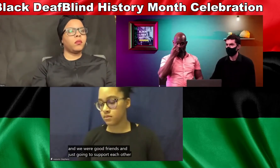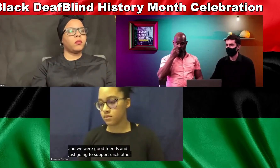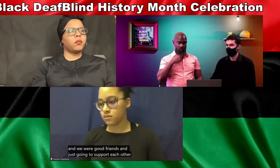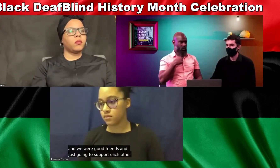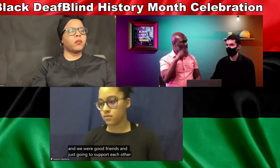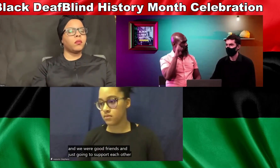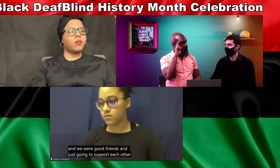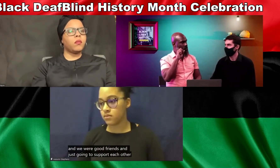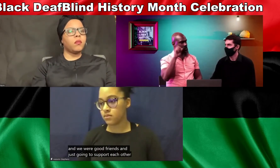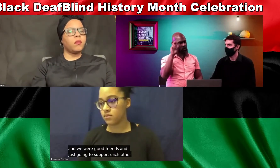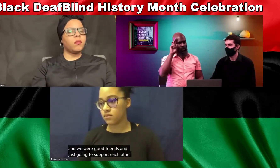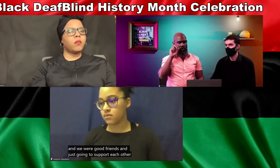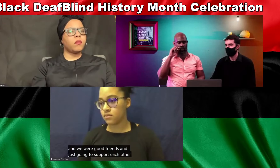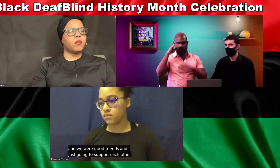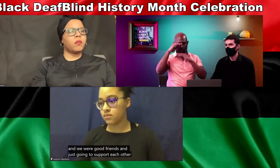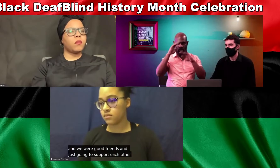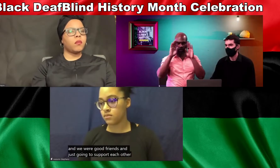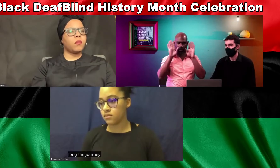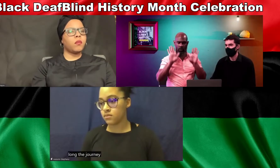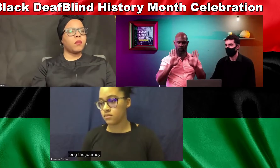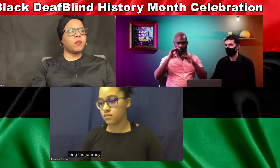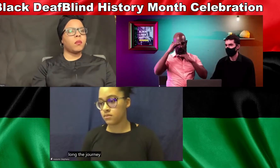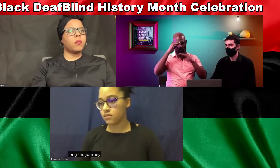And that's when I saw the change in vision.